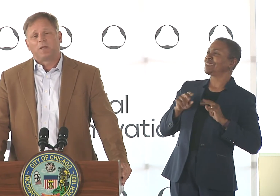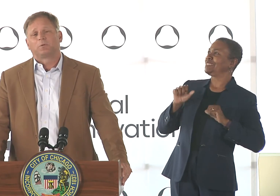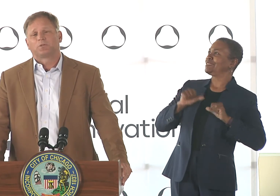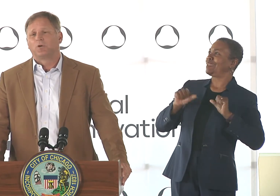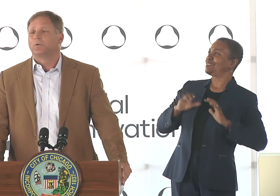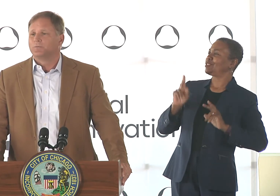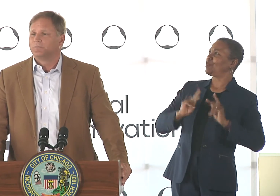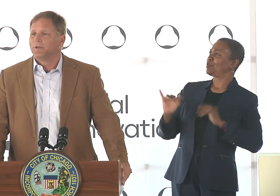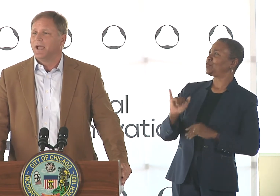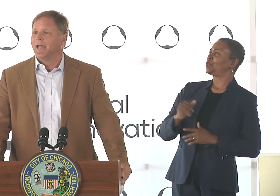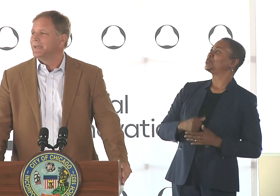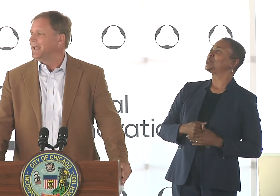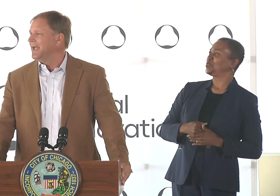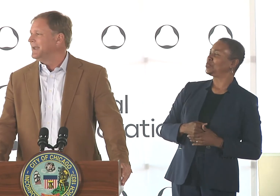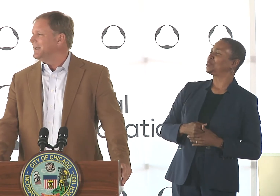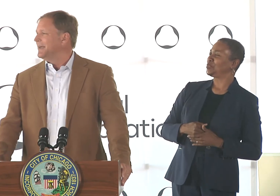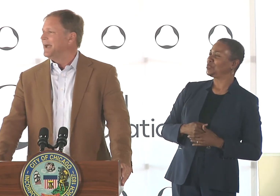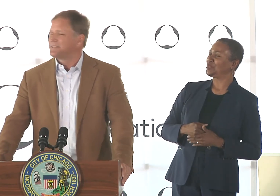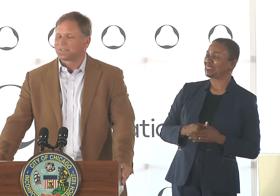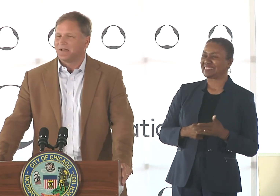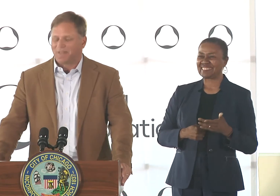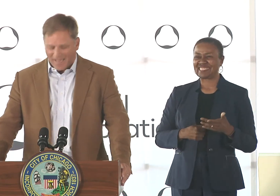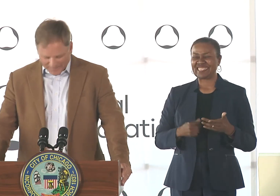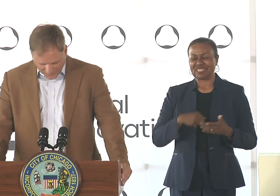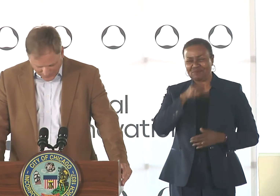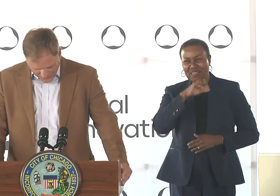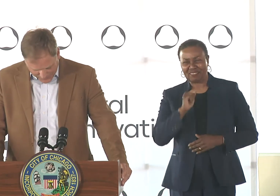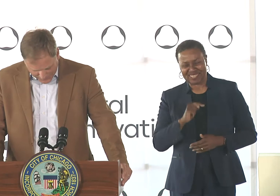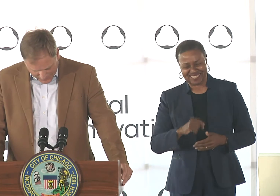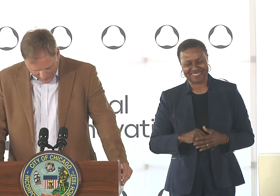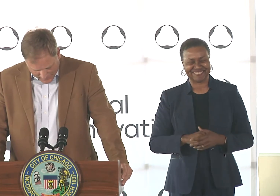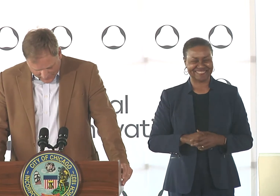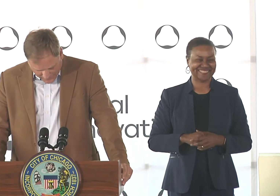scientists are people too. And I just love that.